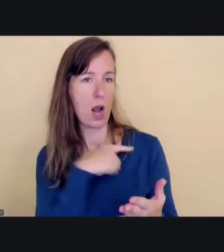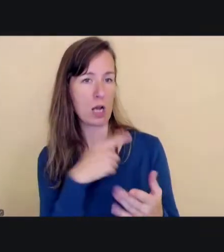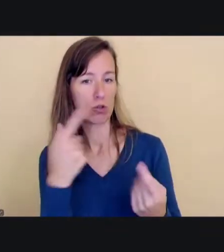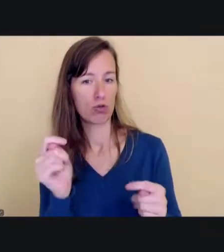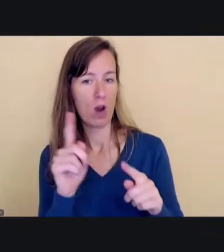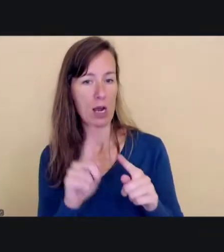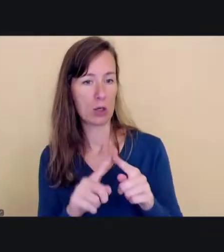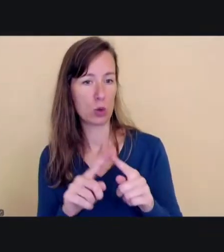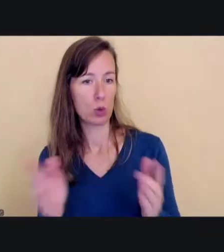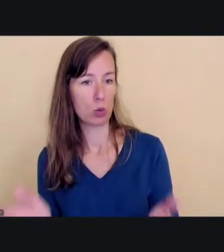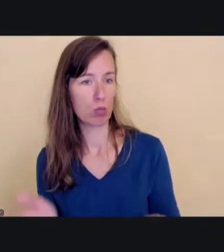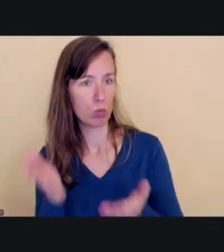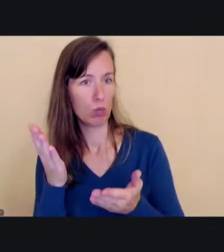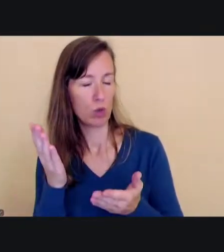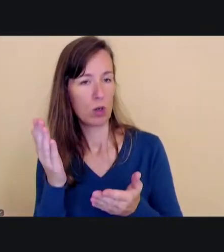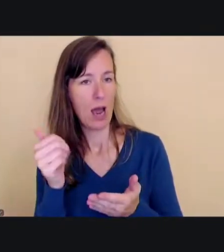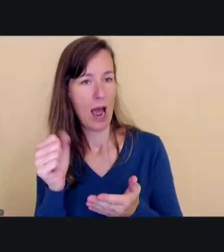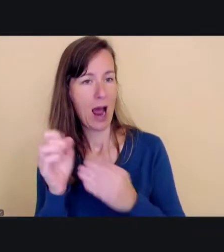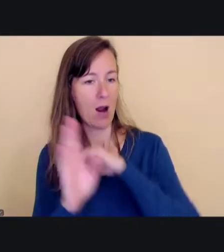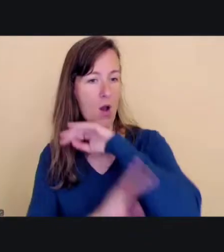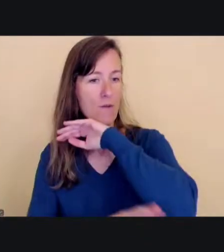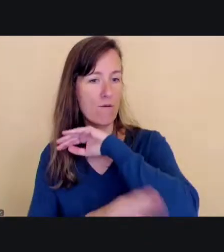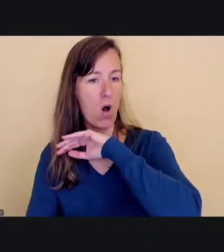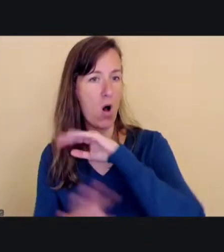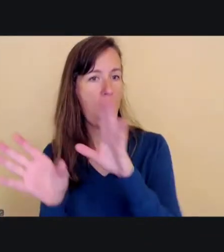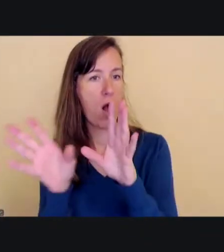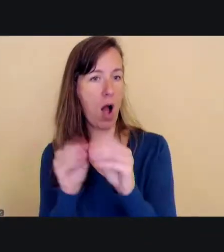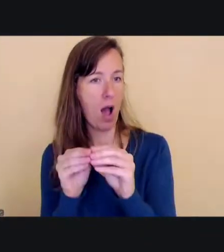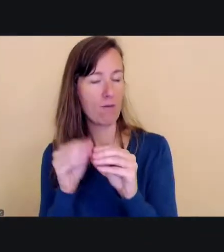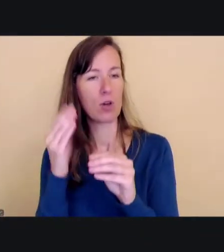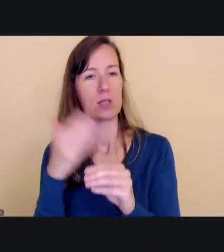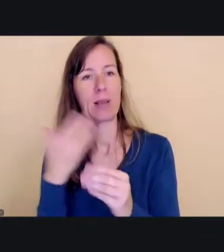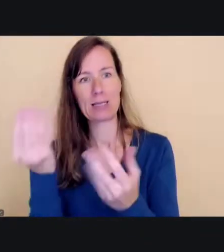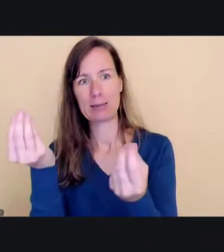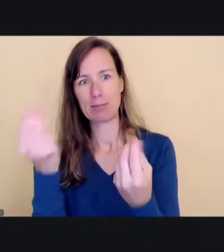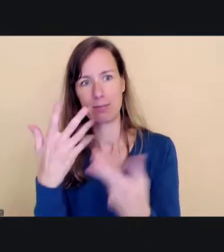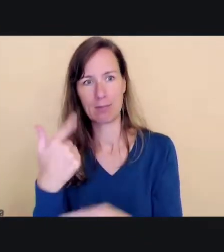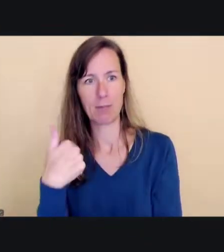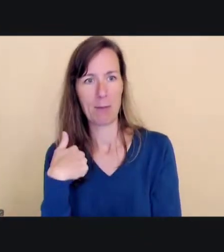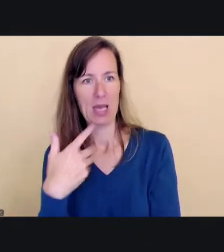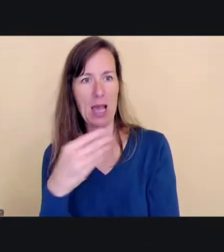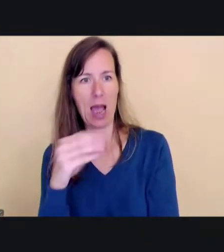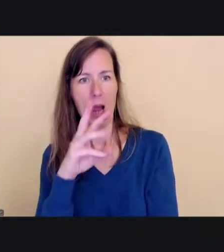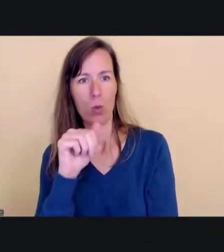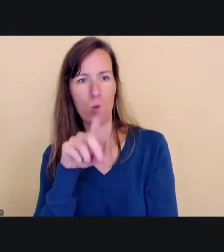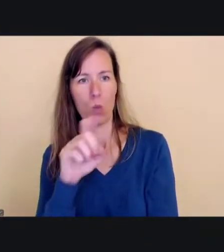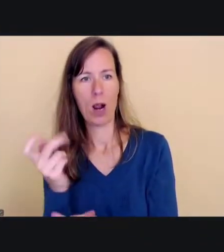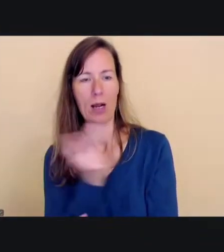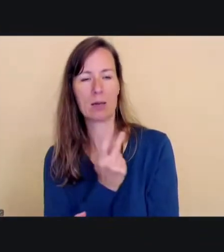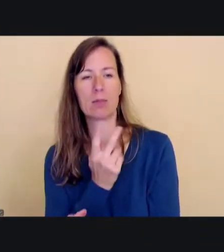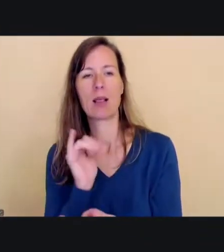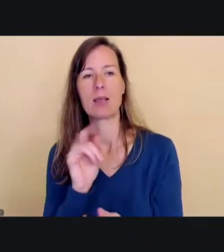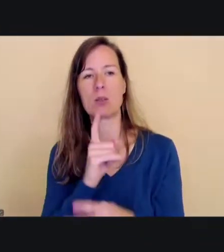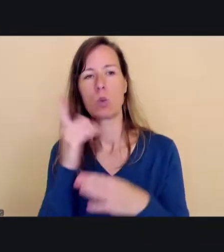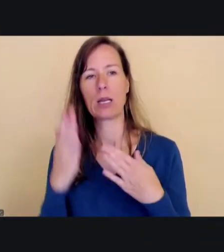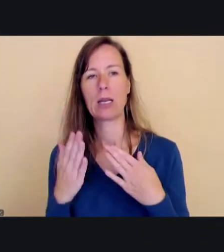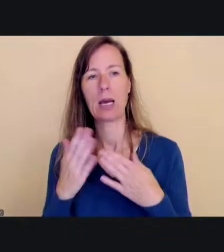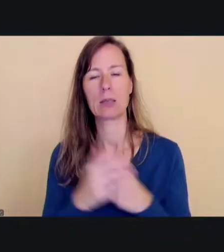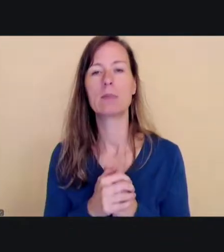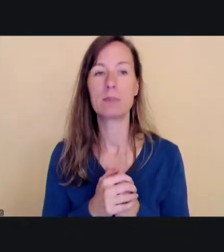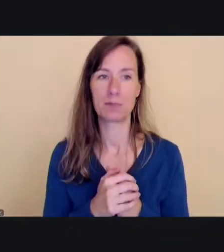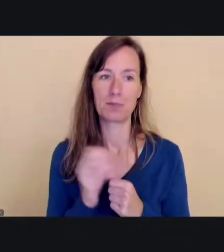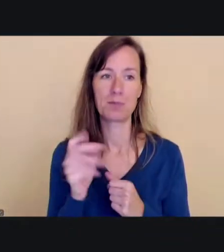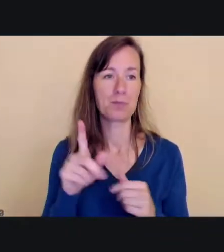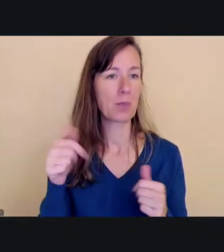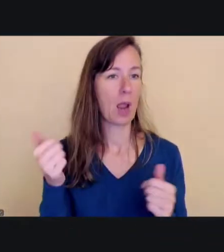Fall Conference, please let Councilmember Wade and me know by this weekend. All right, any further comments on